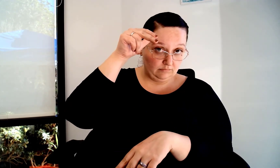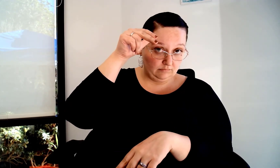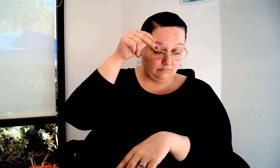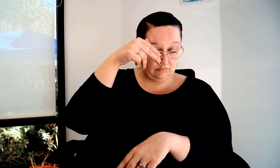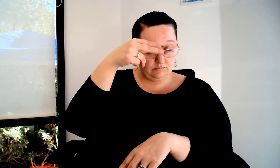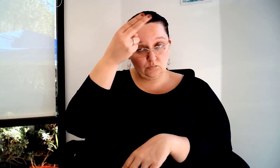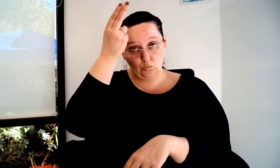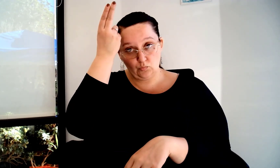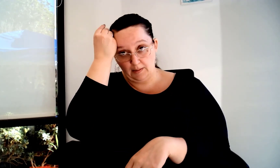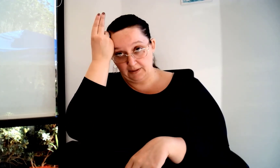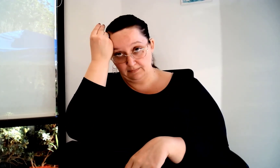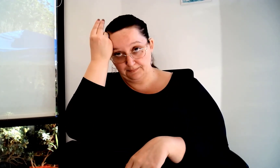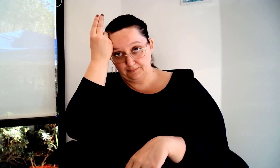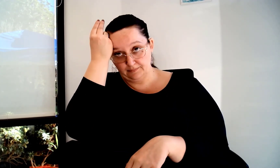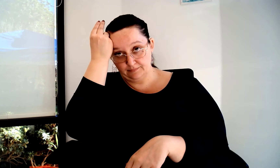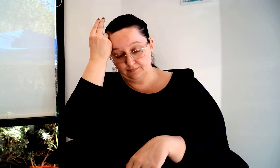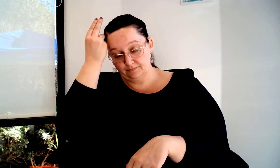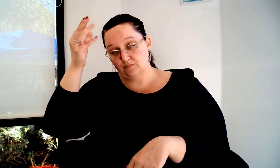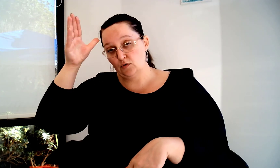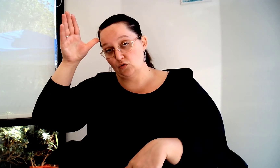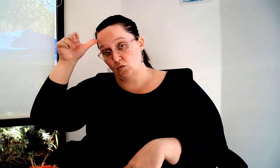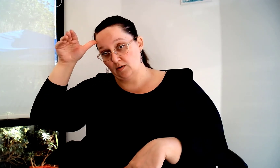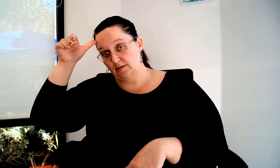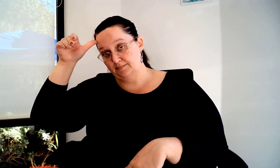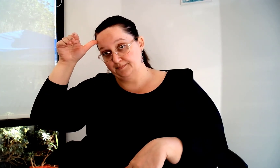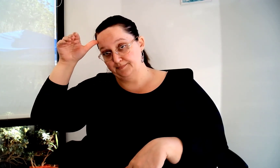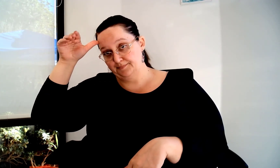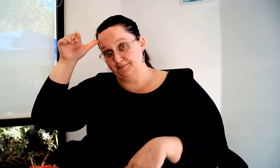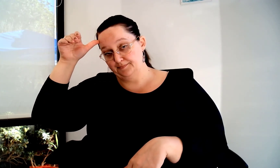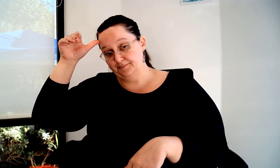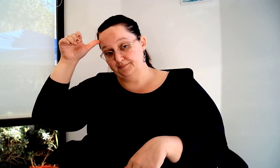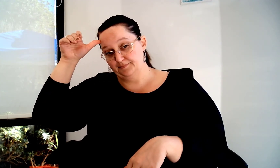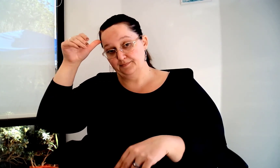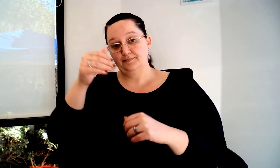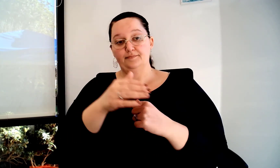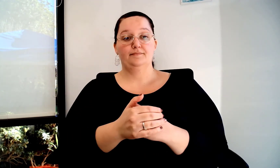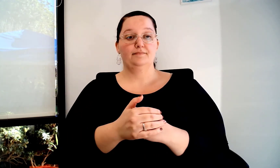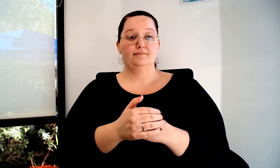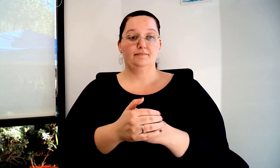Horse, open U. Rabbit, U palm back. Donkey, open B, palm forward.